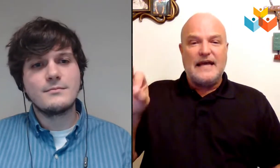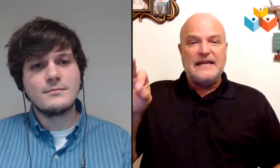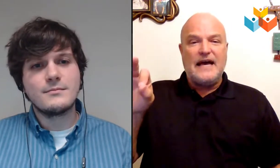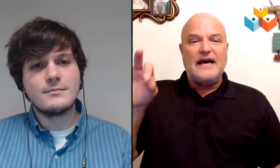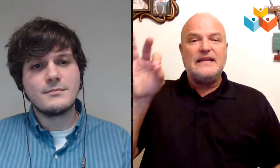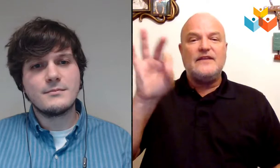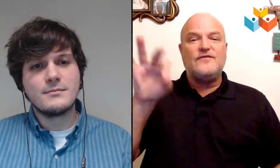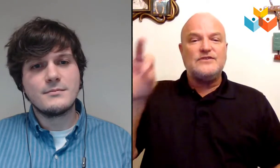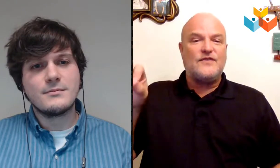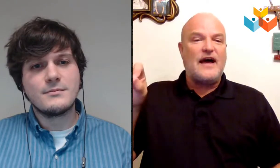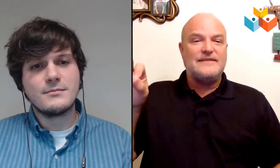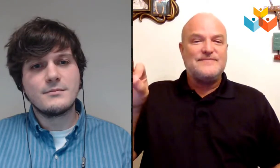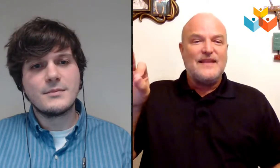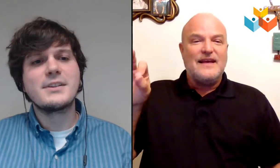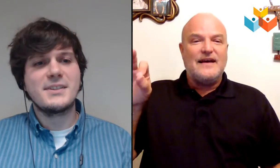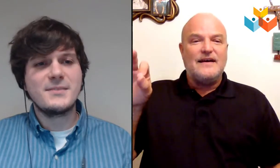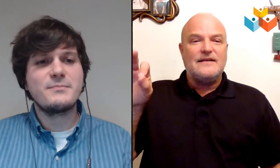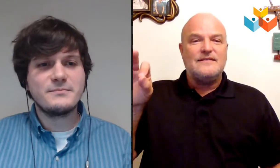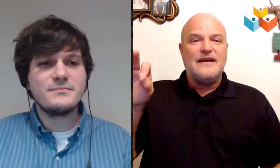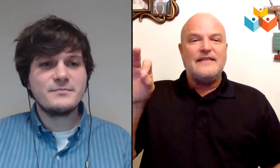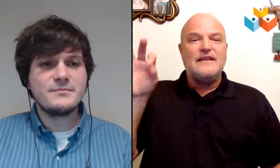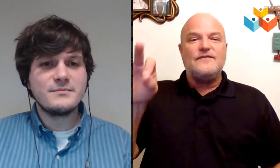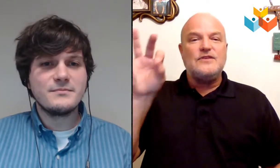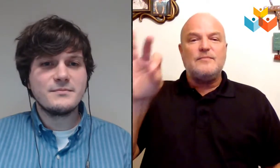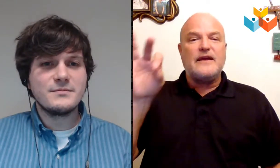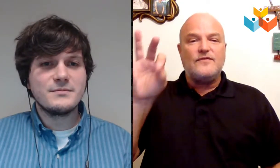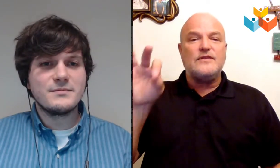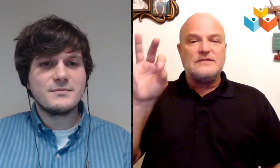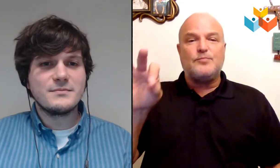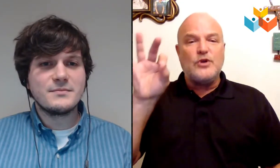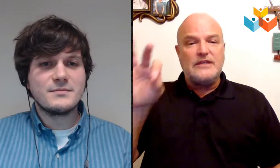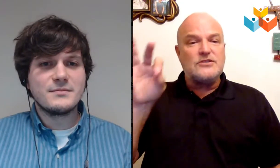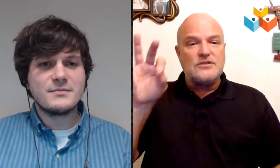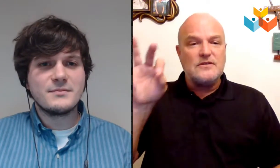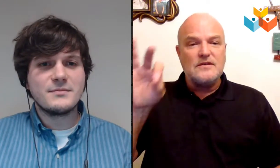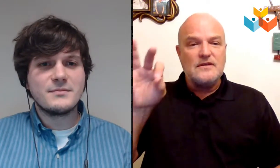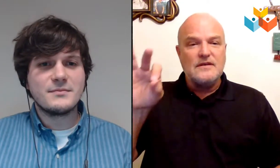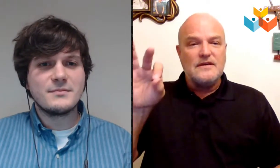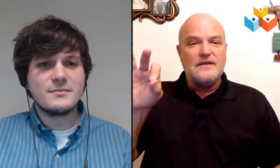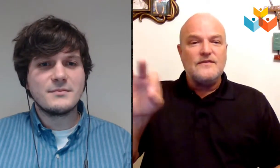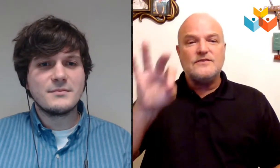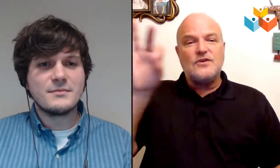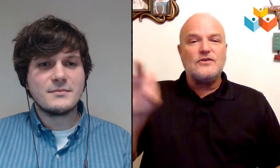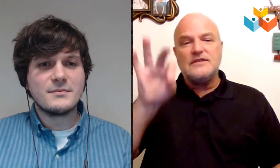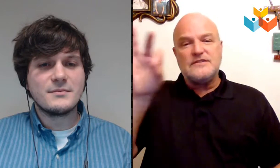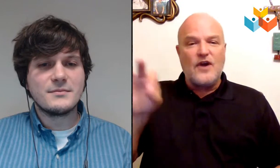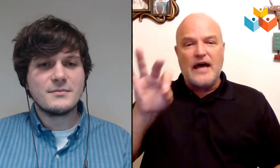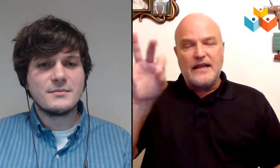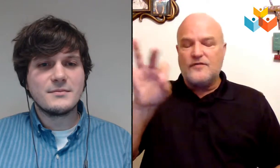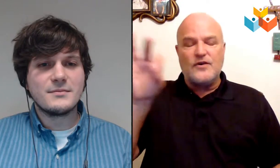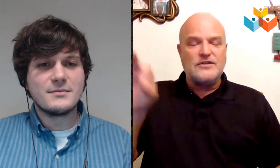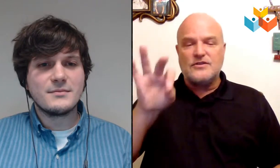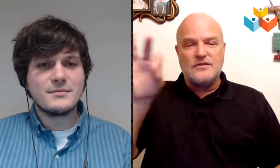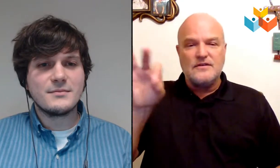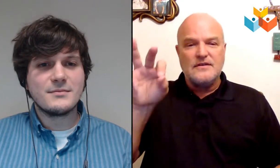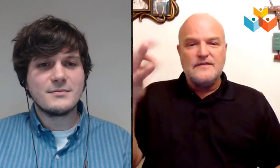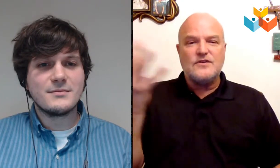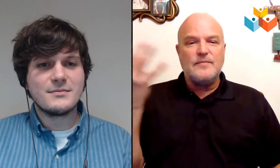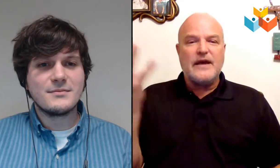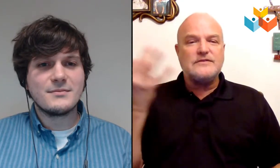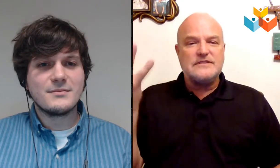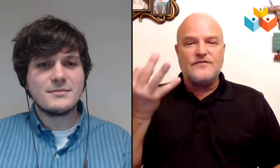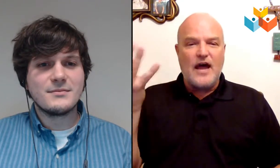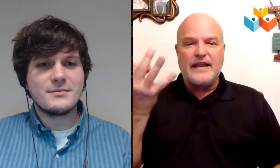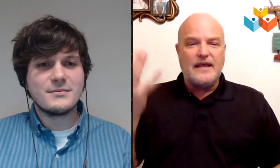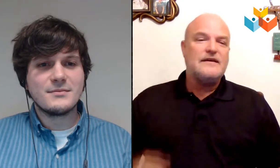So 99 and French fry. And then if you did it back and forth, it's preach. If you circle, it's Friday. Or furniture.